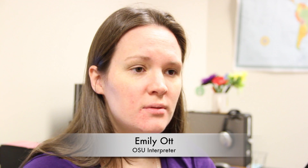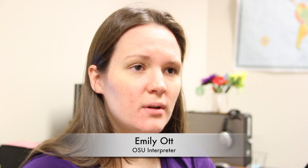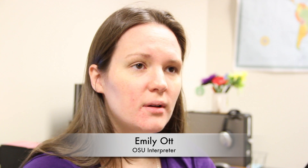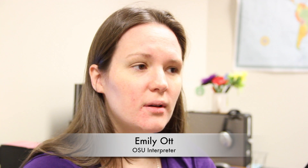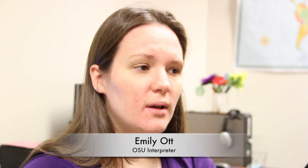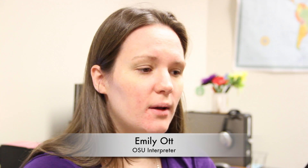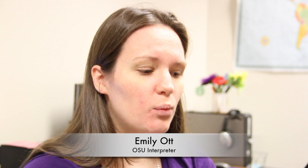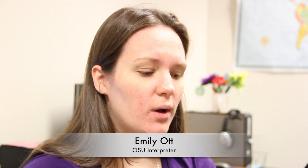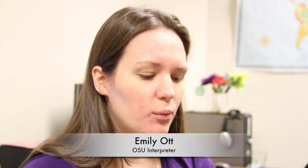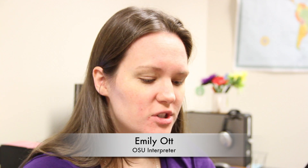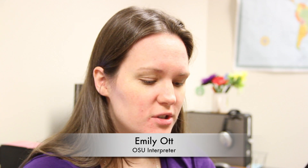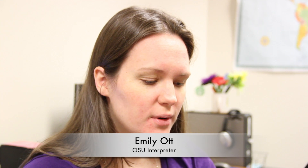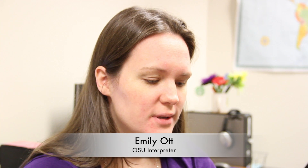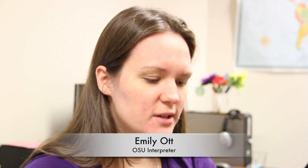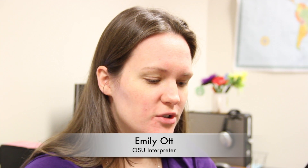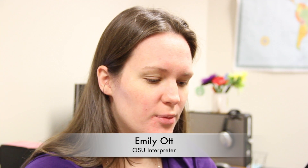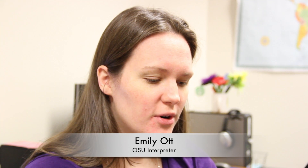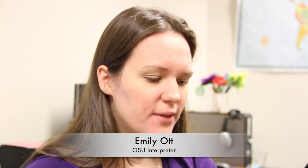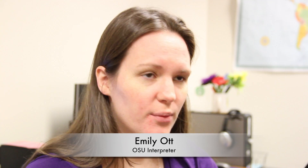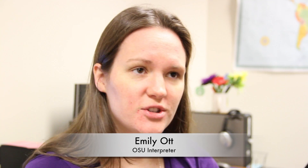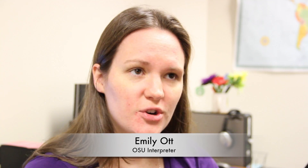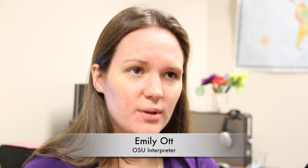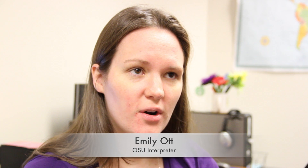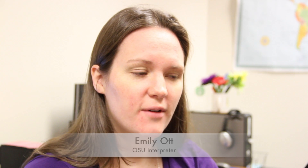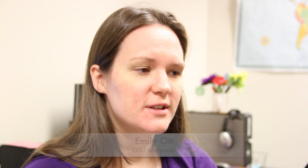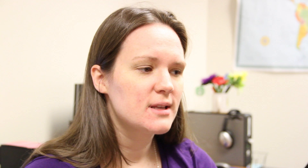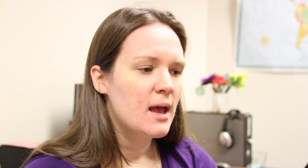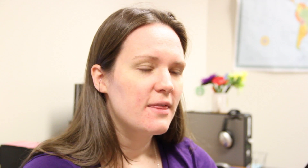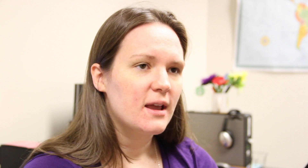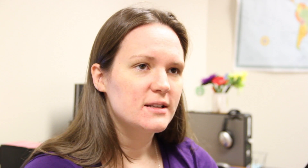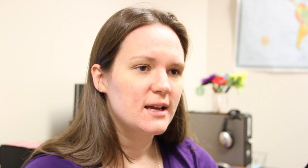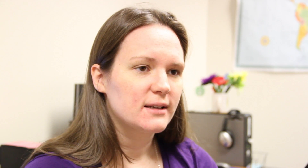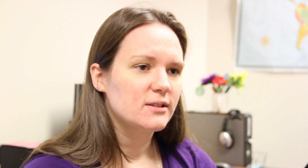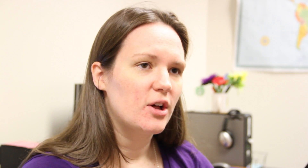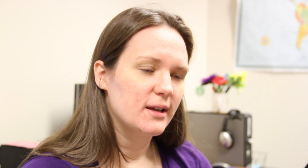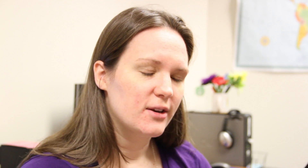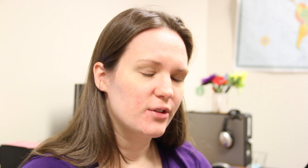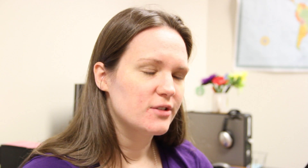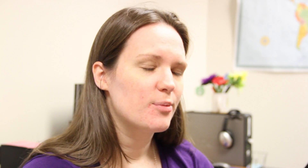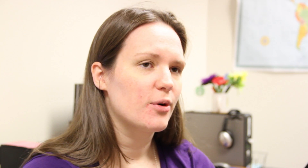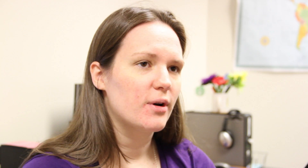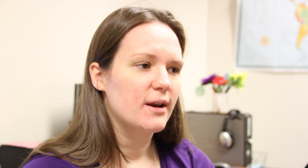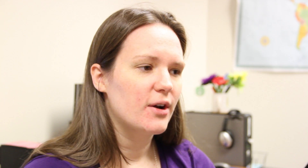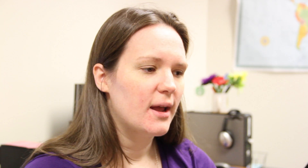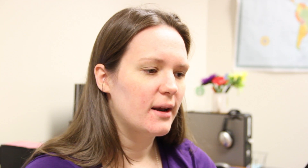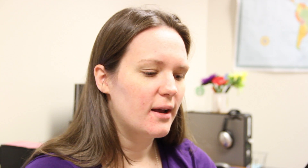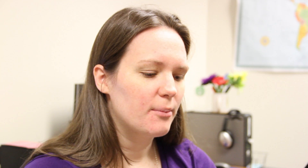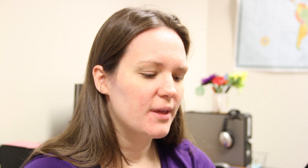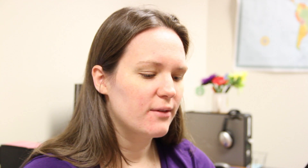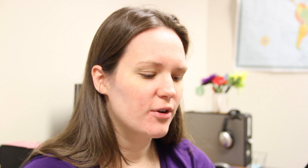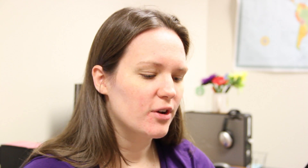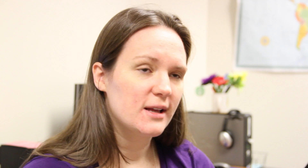When a student wishes to request an interpreter and they're registered with our office, they contact Claudia Kinder, the interpreter coordinator,